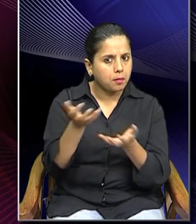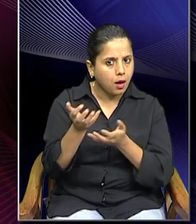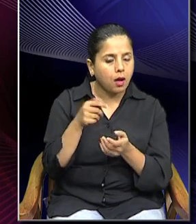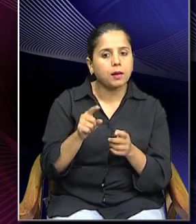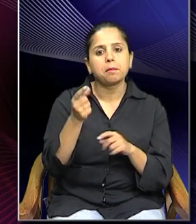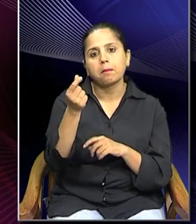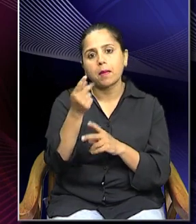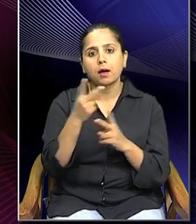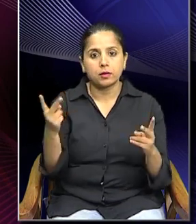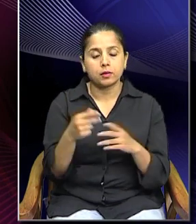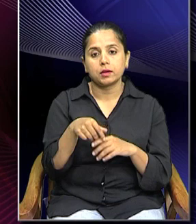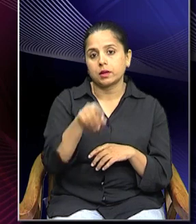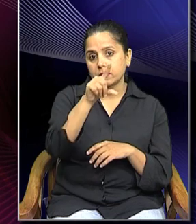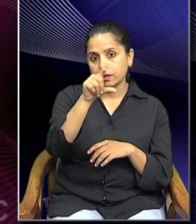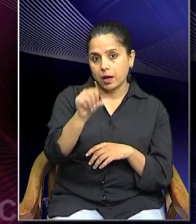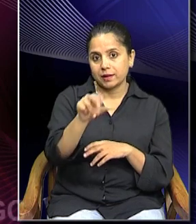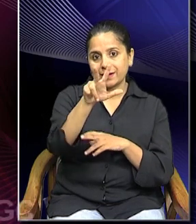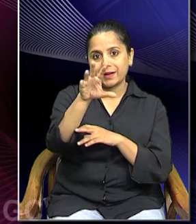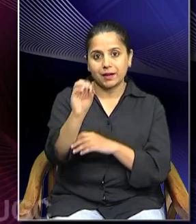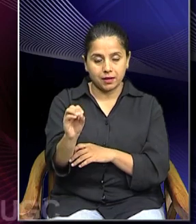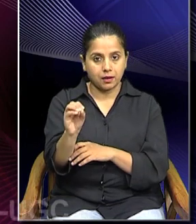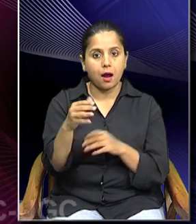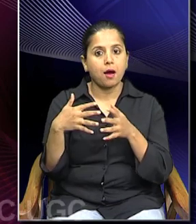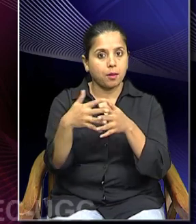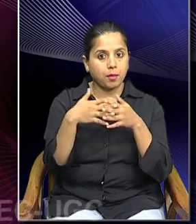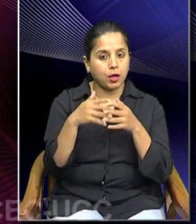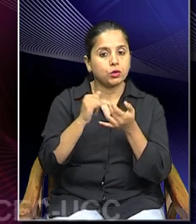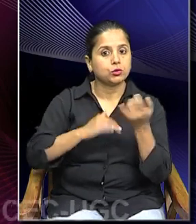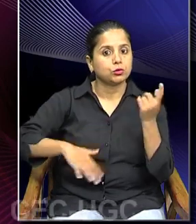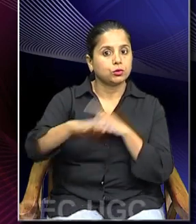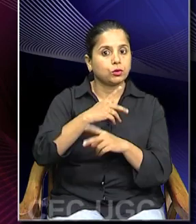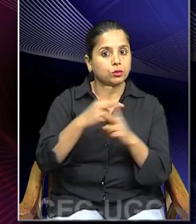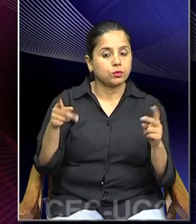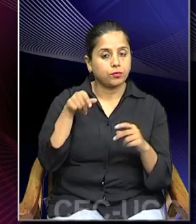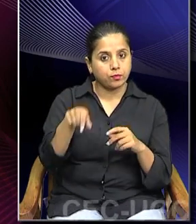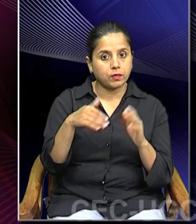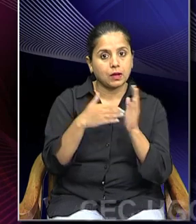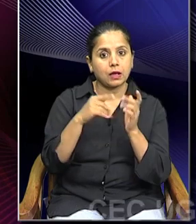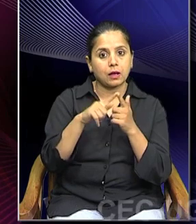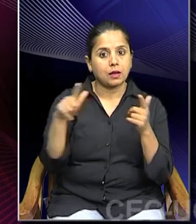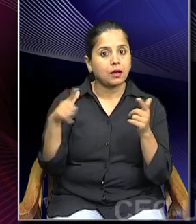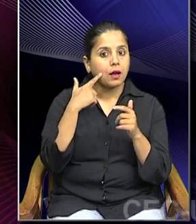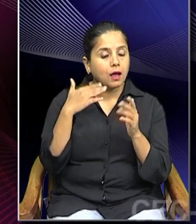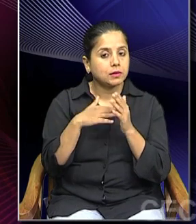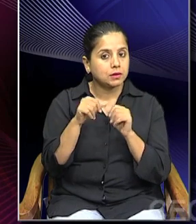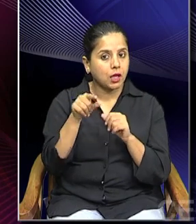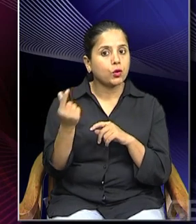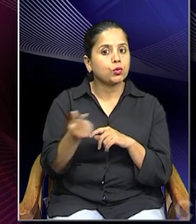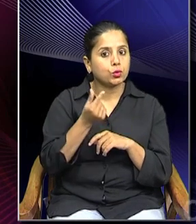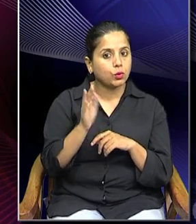money. In 1980, American sociologist Zelizer used